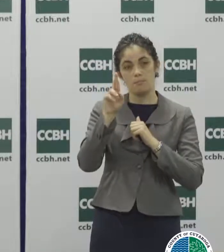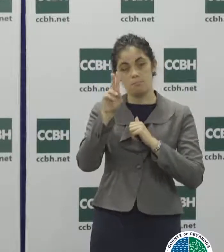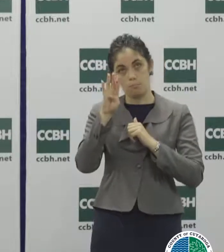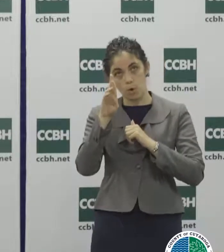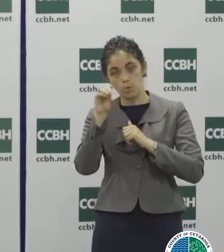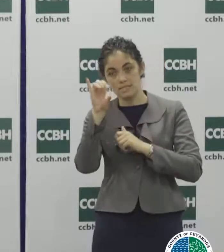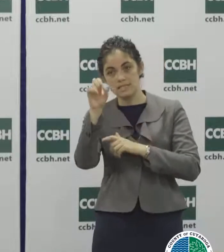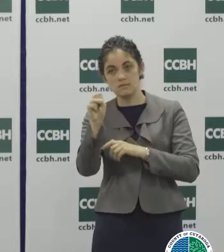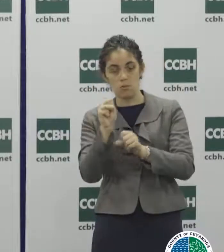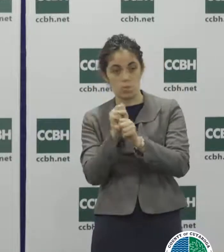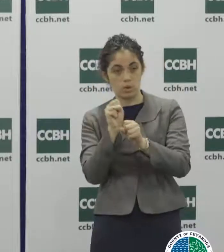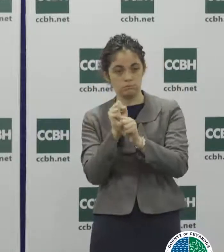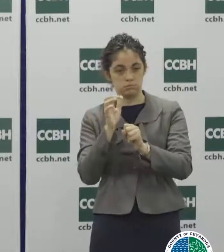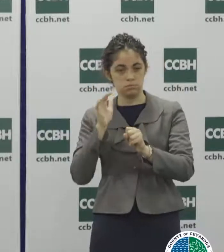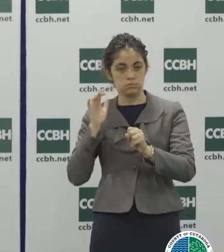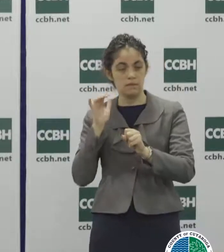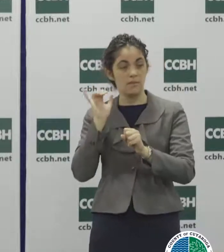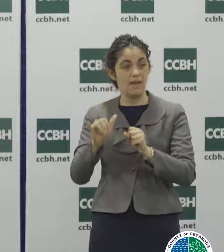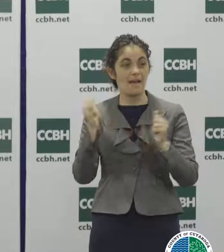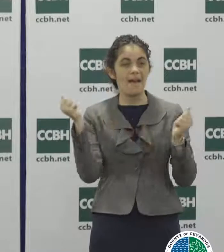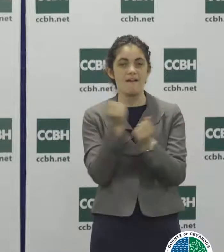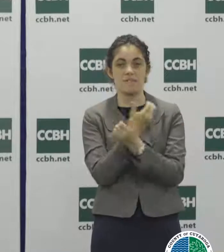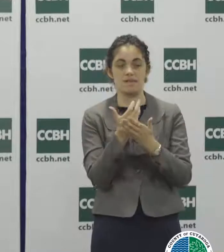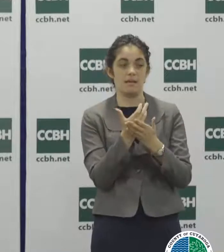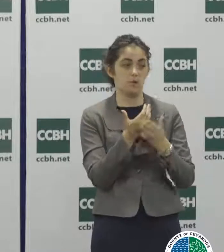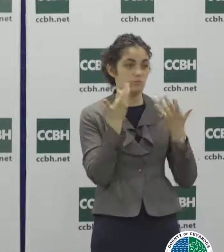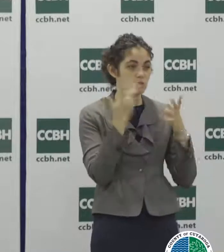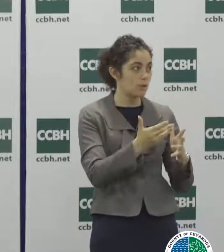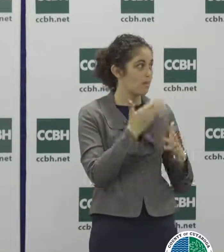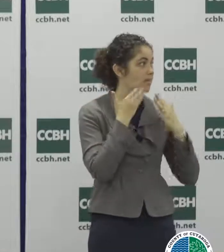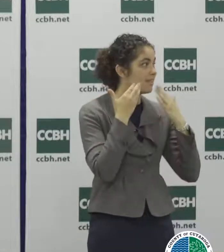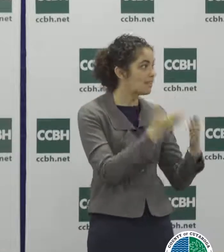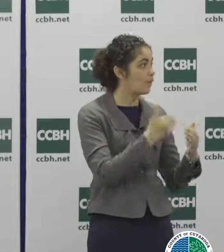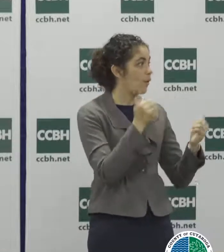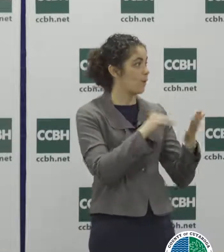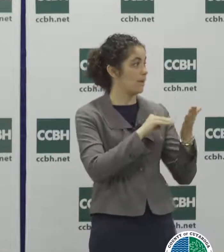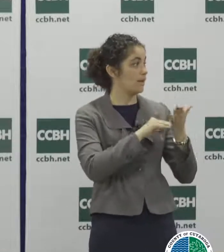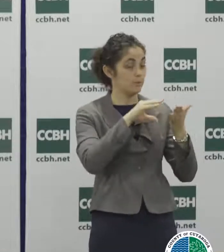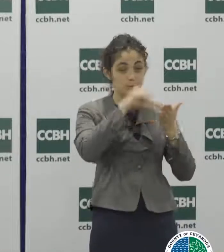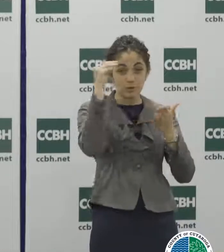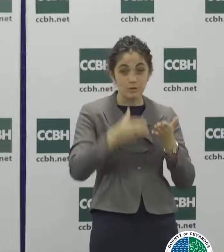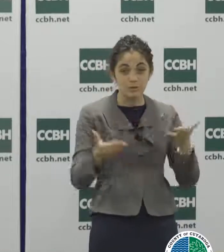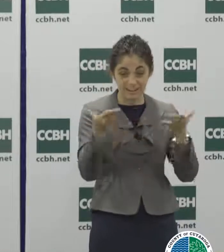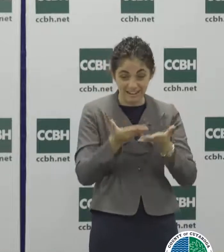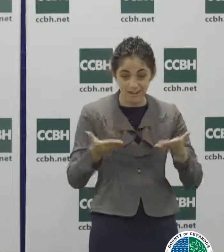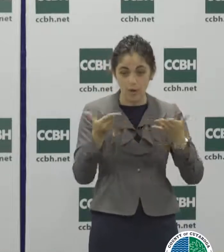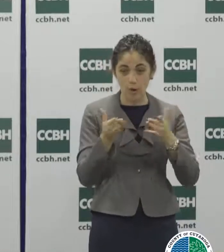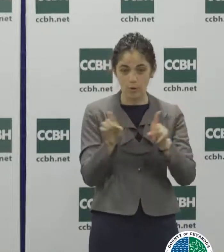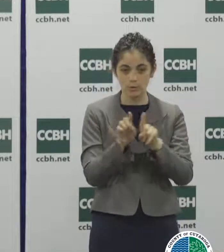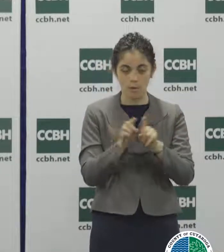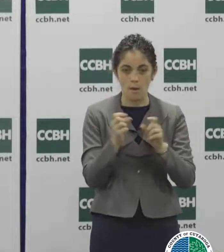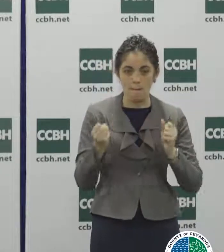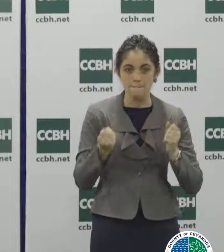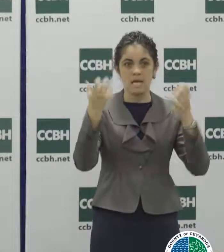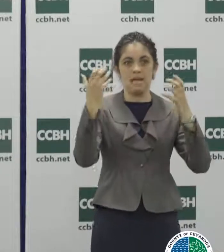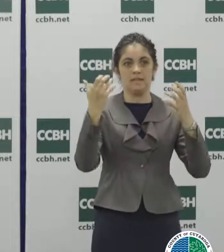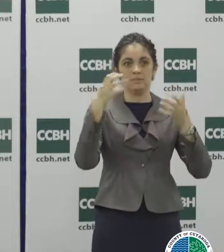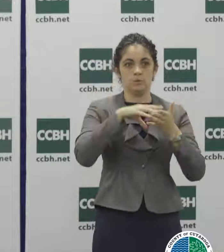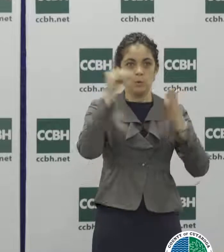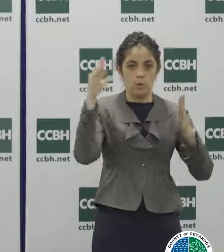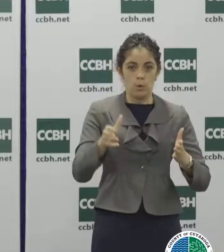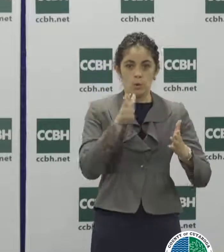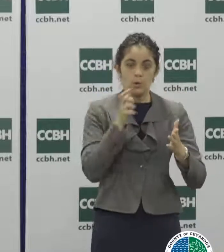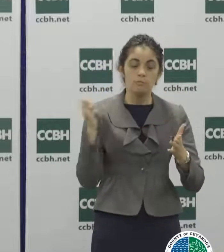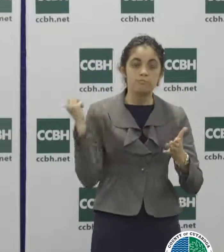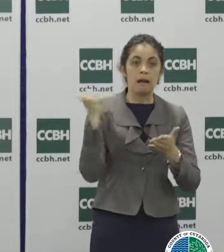Dean, for what you've done, the range of medical students that have been here, an army of medical students to help us